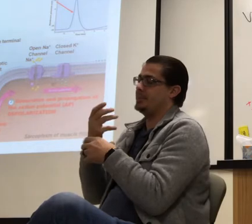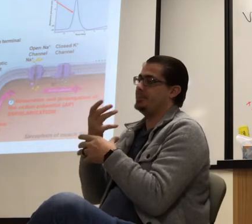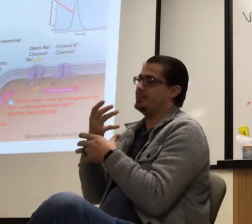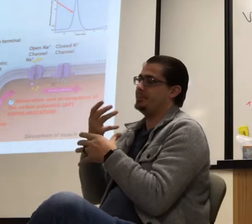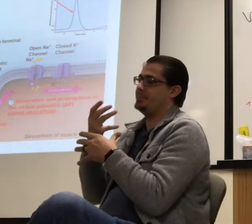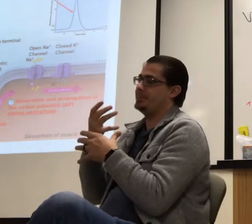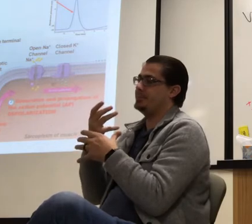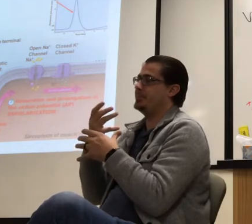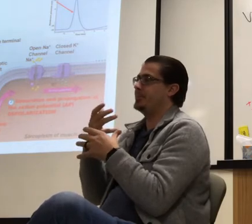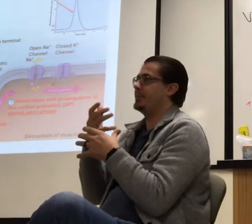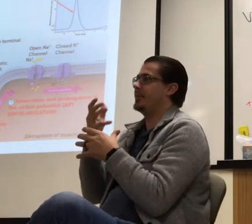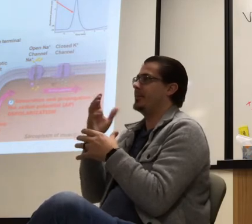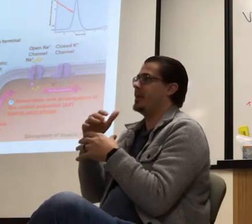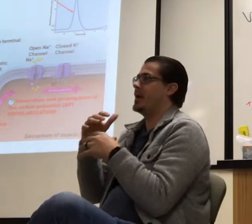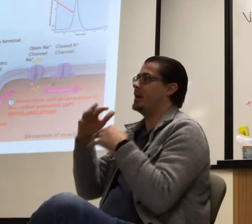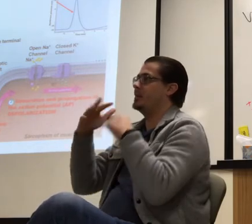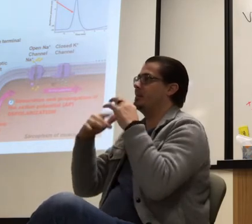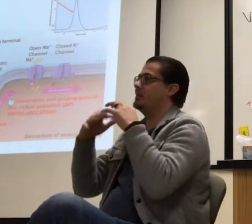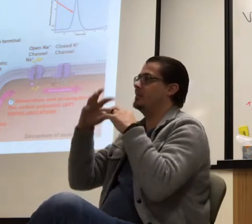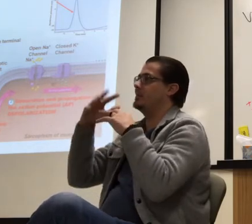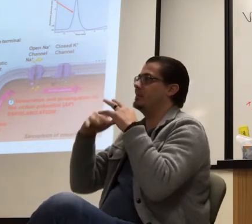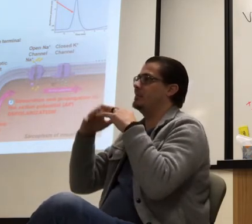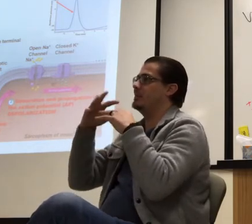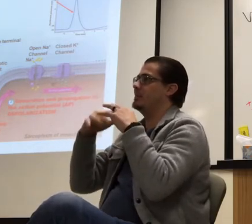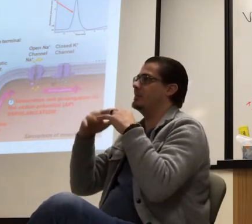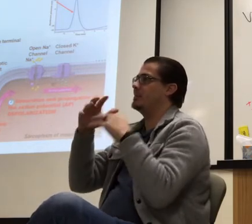the concentration gradient